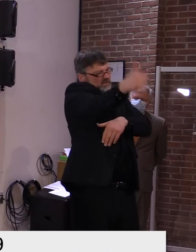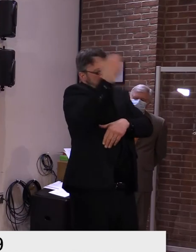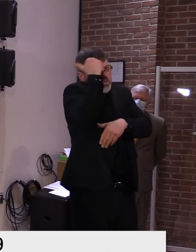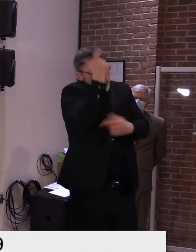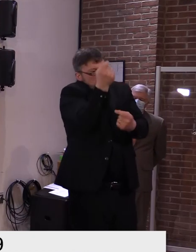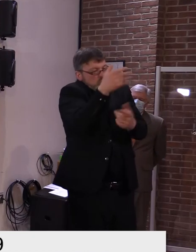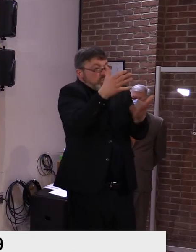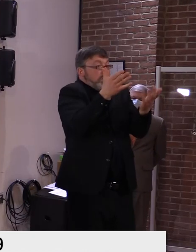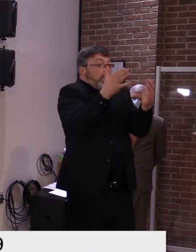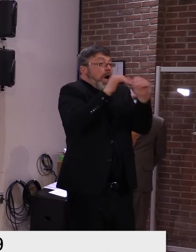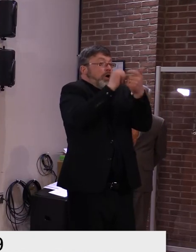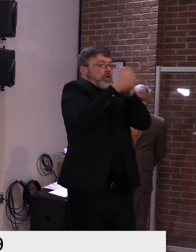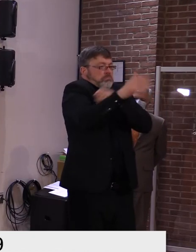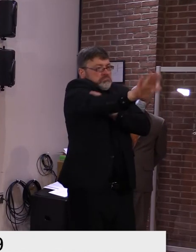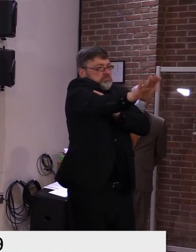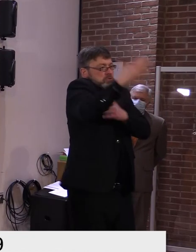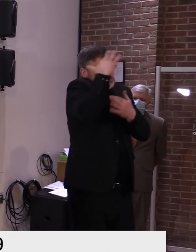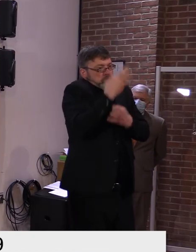Thank you.